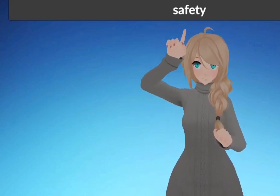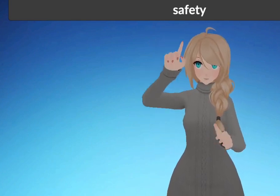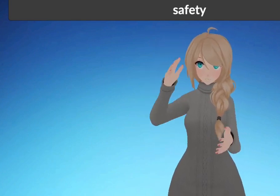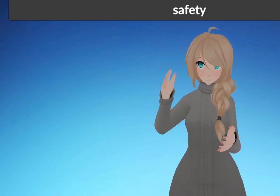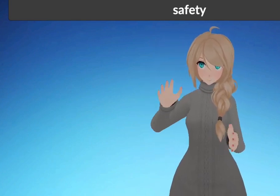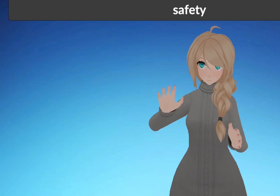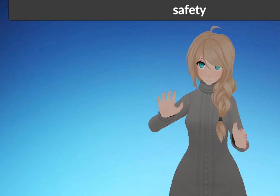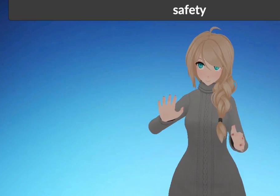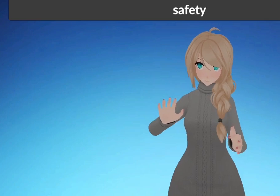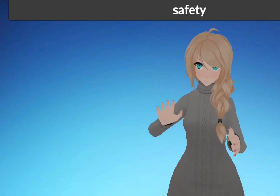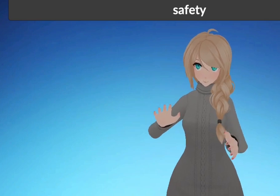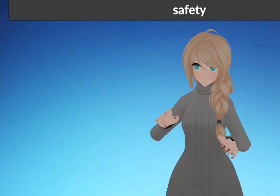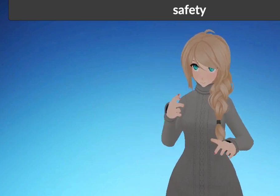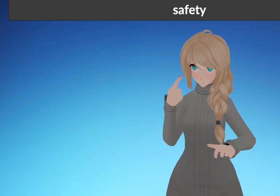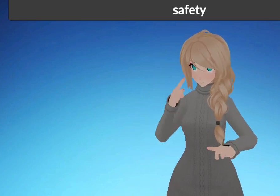Safety.